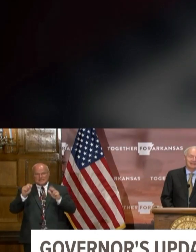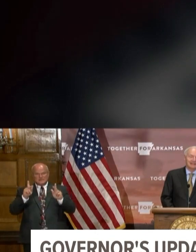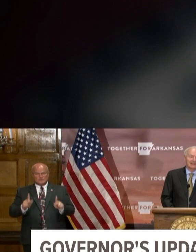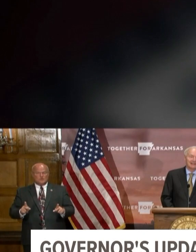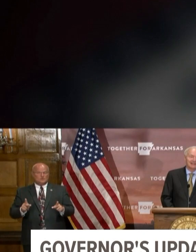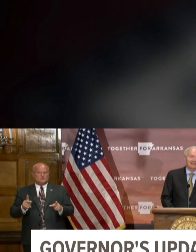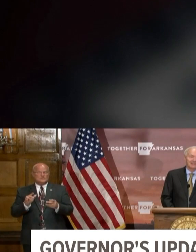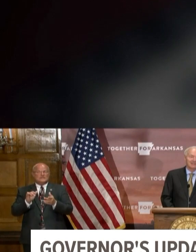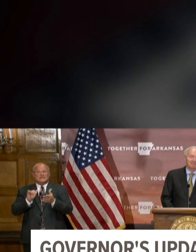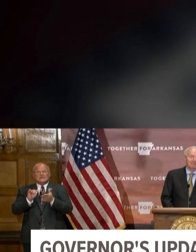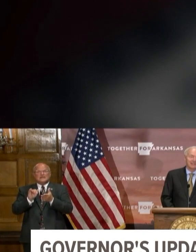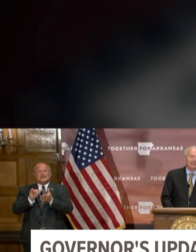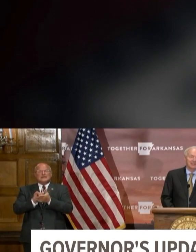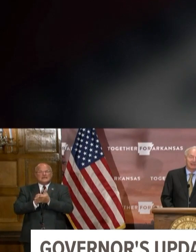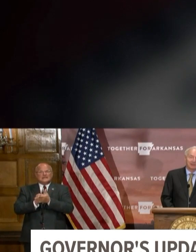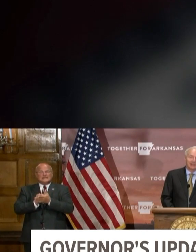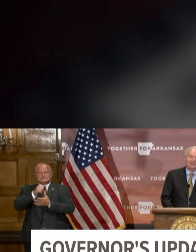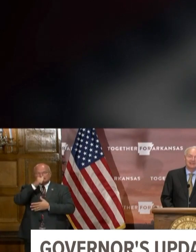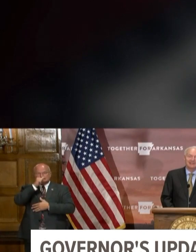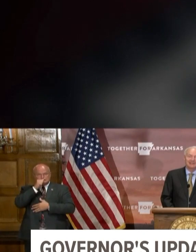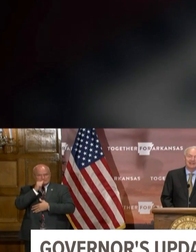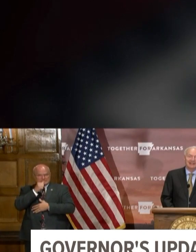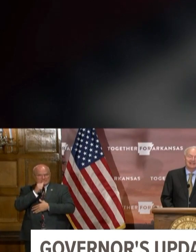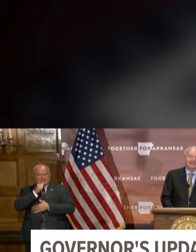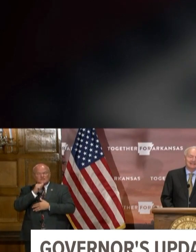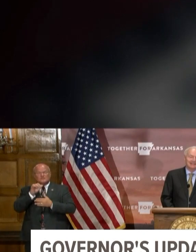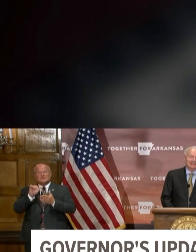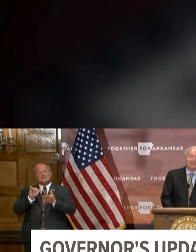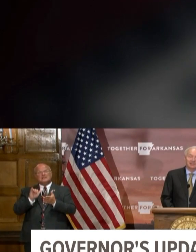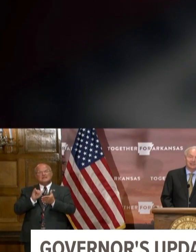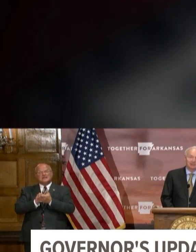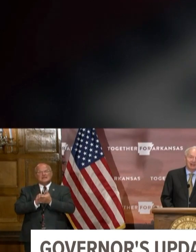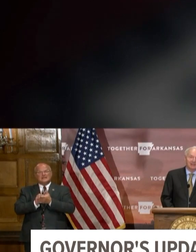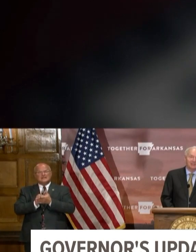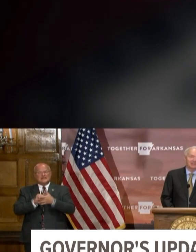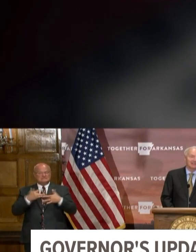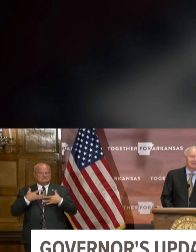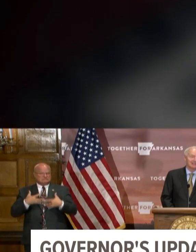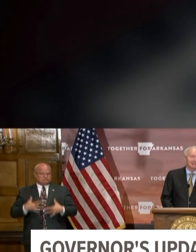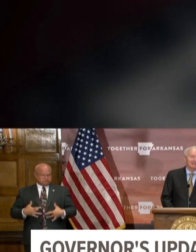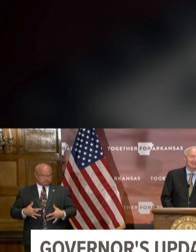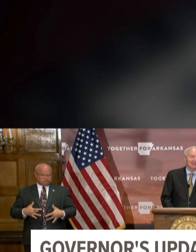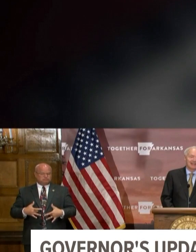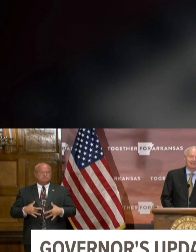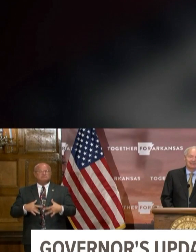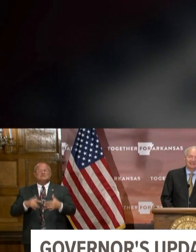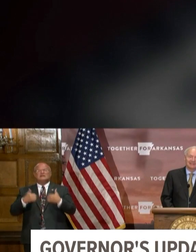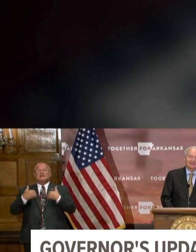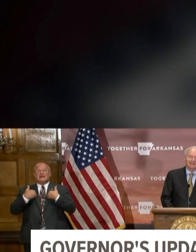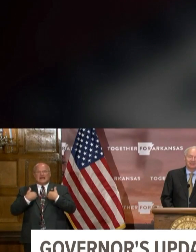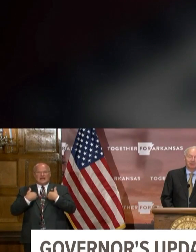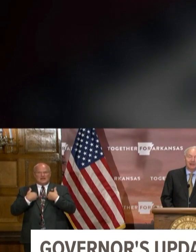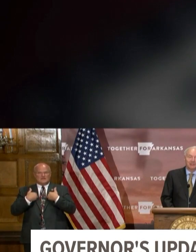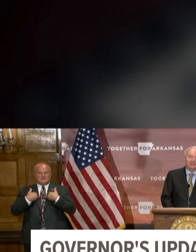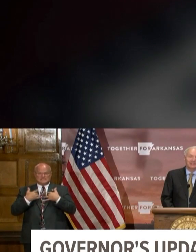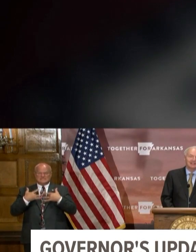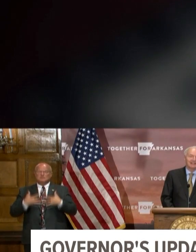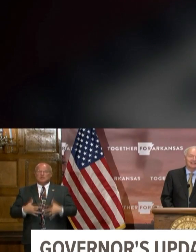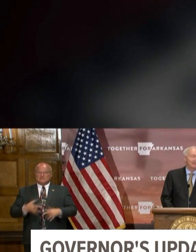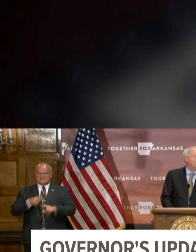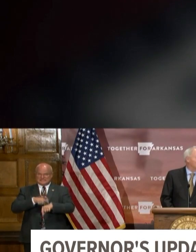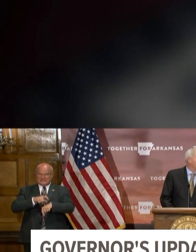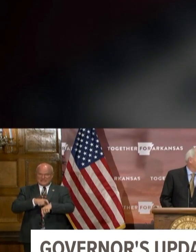that is suffering, that is distressed, that is having